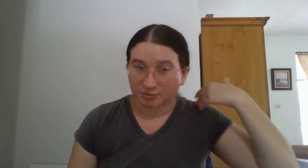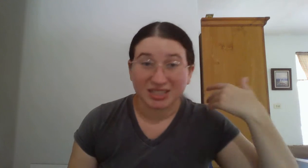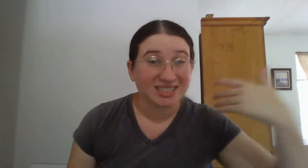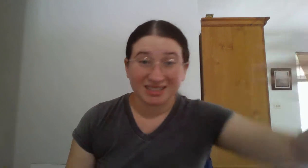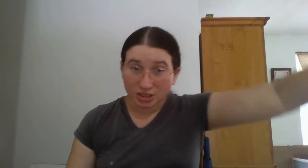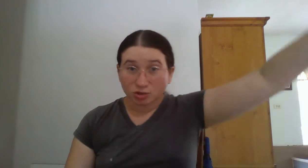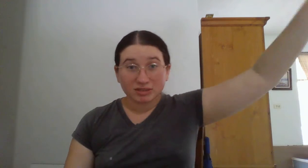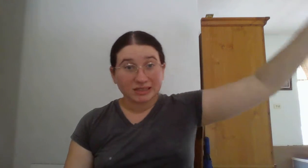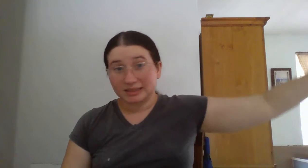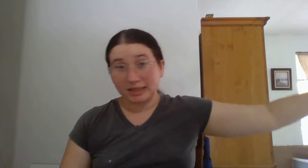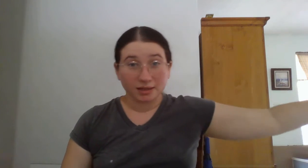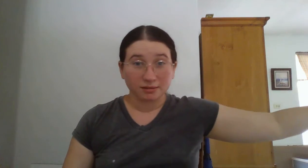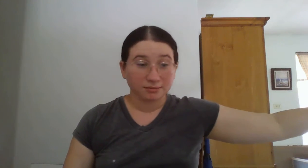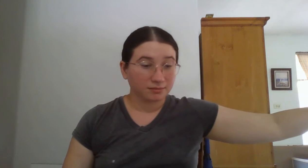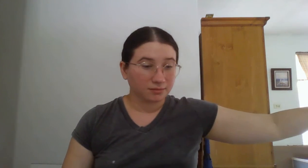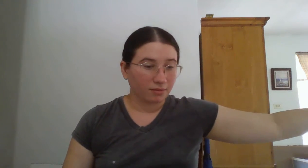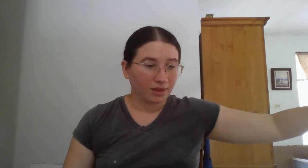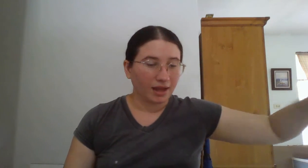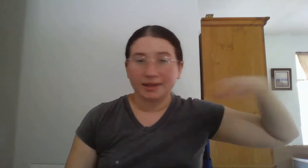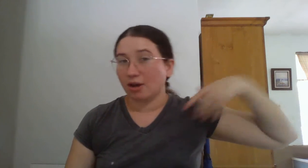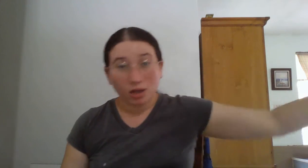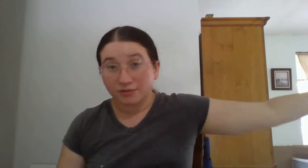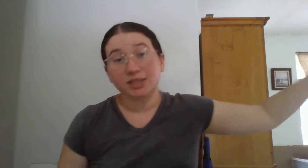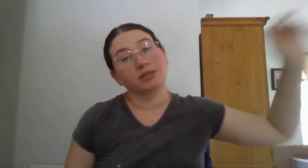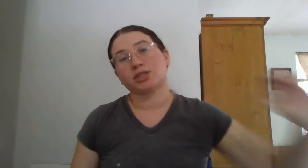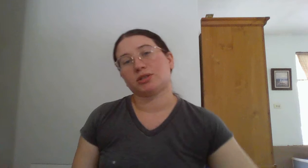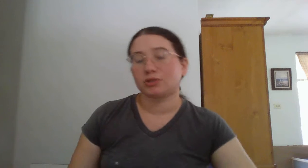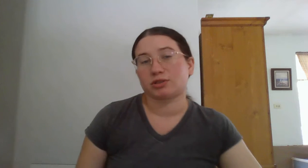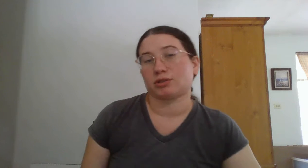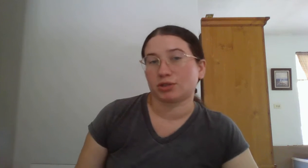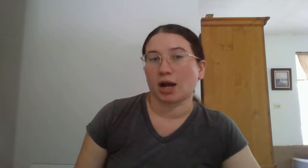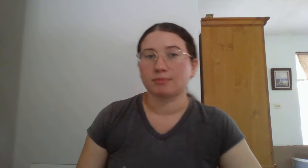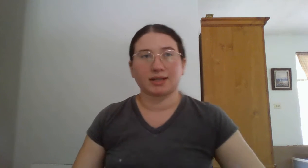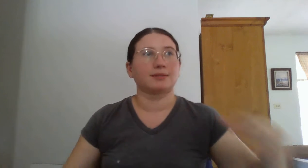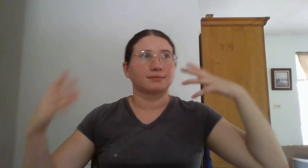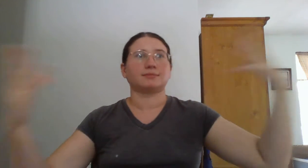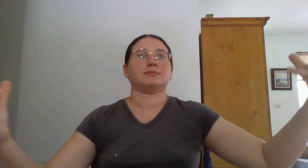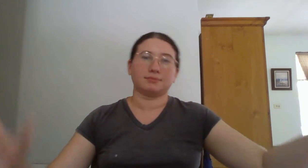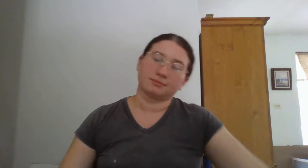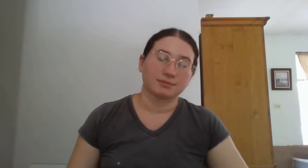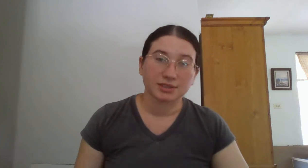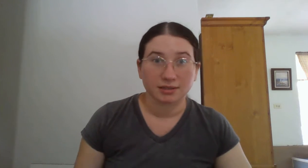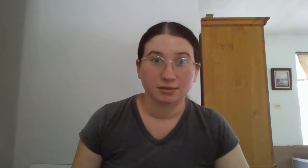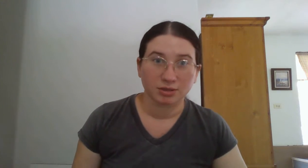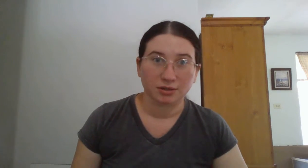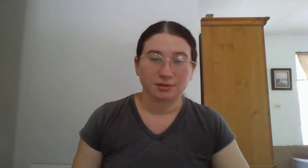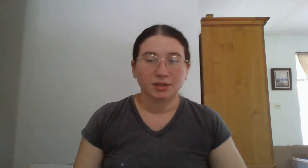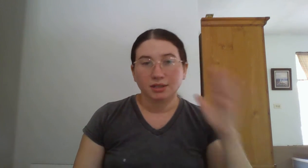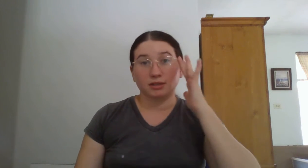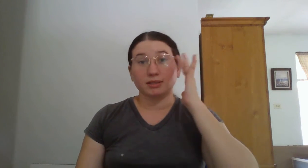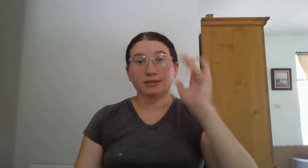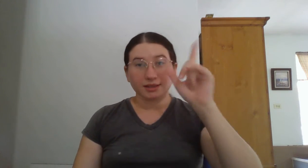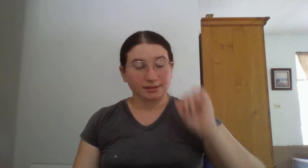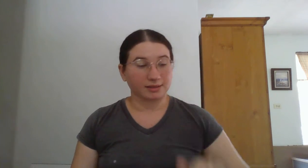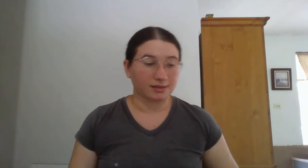been continuously sick, and then all of a sudden she loses her job. Like, sucks to be her. So let's sign the sentence